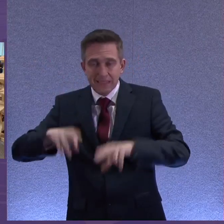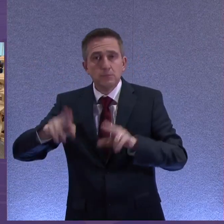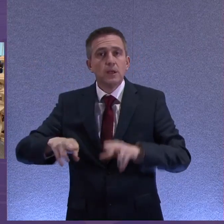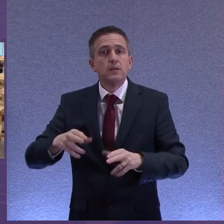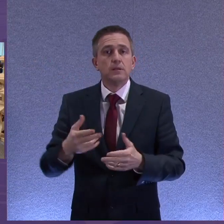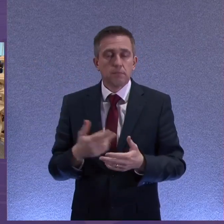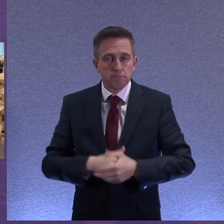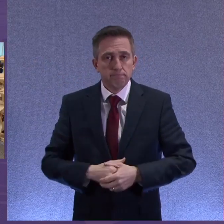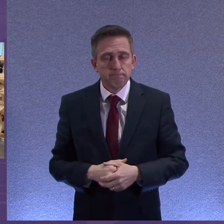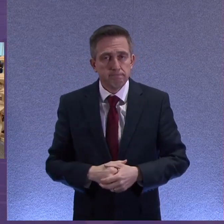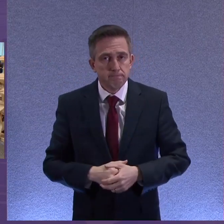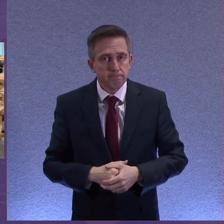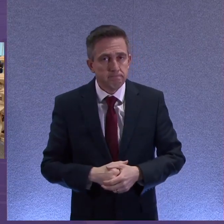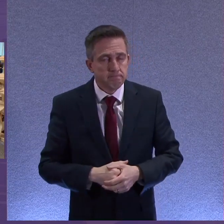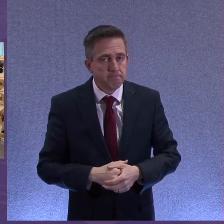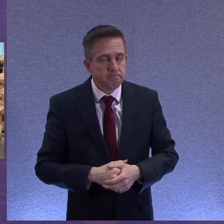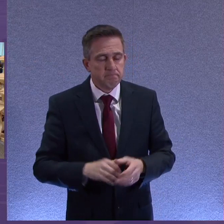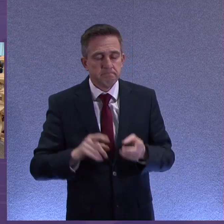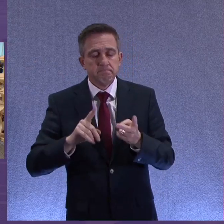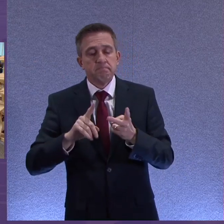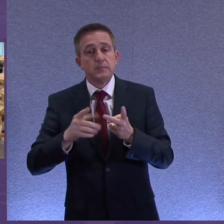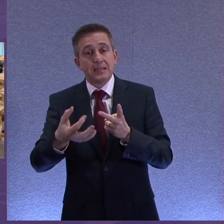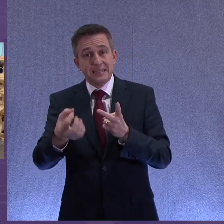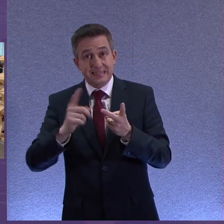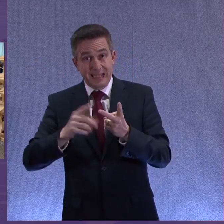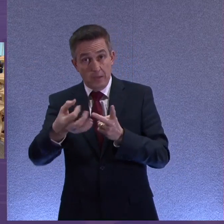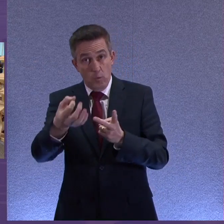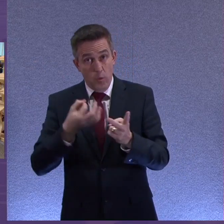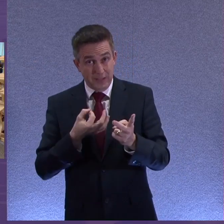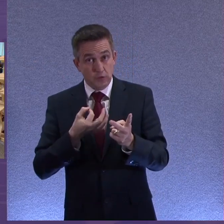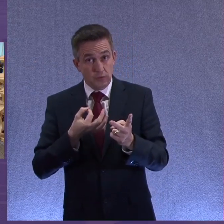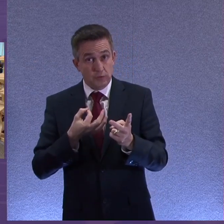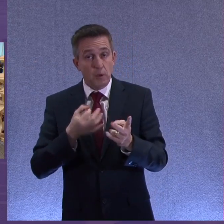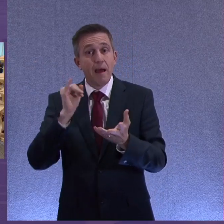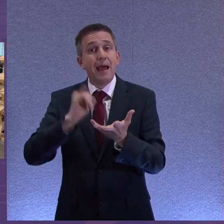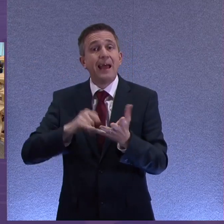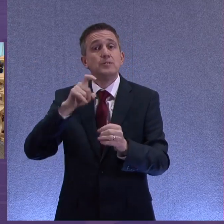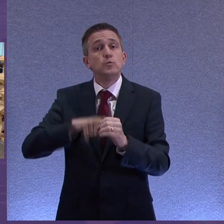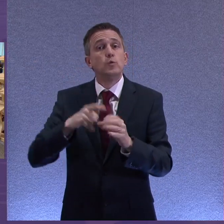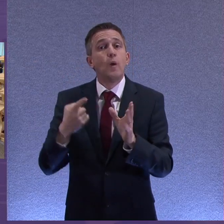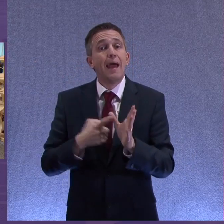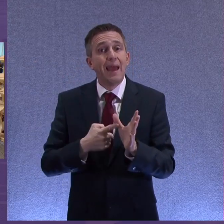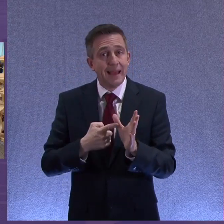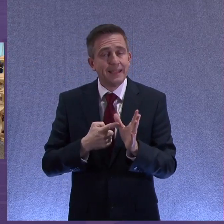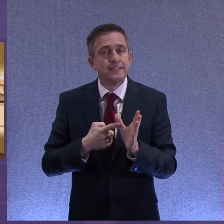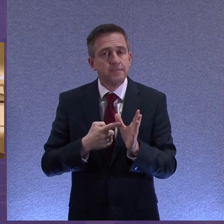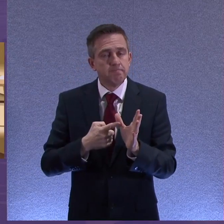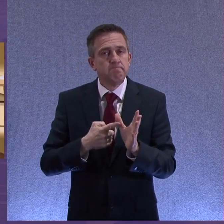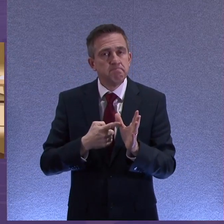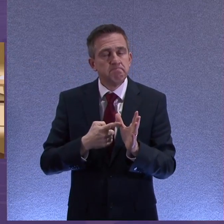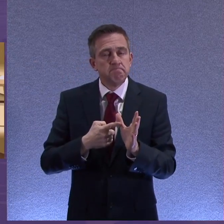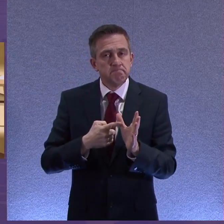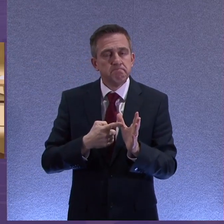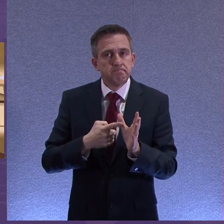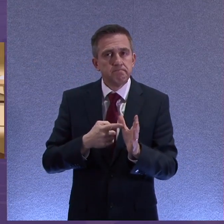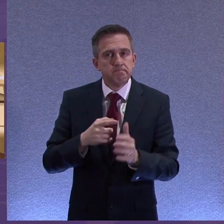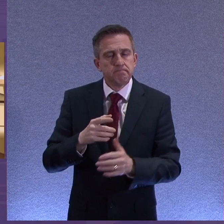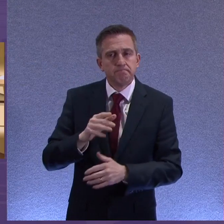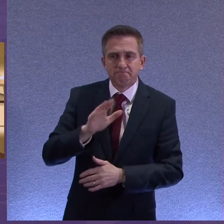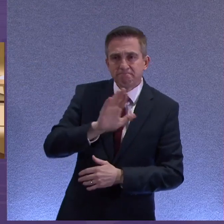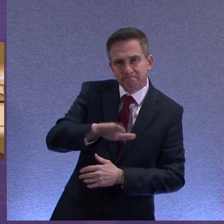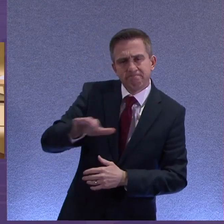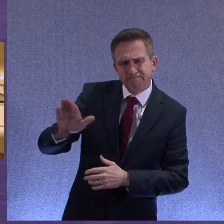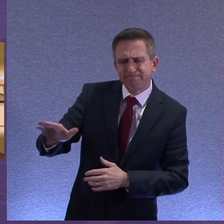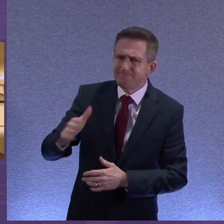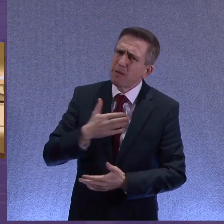On the second point that Mr Green raises about the SQA, I would ask members to be patient